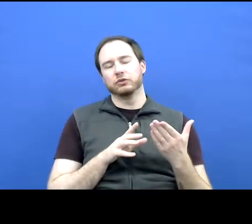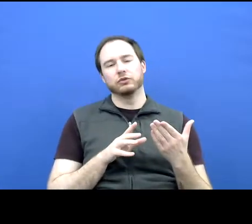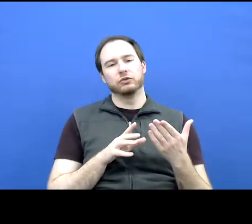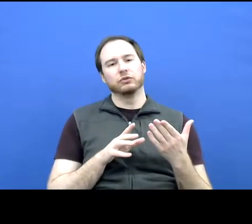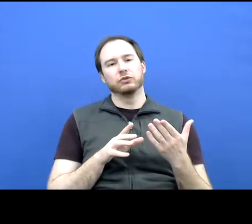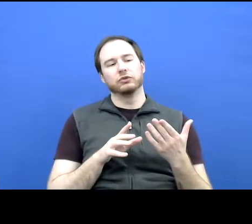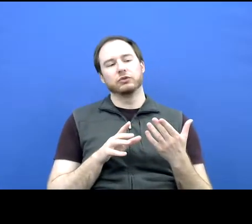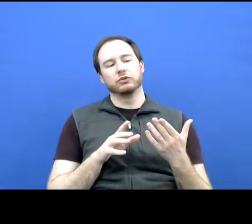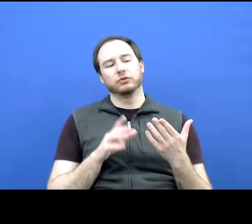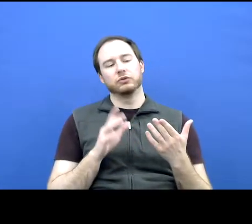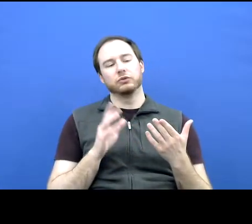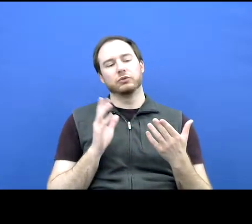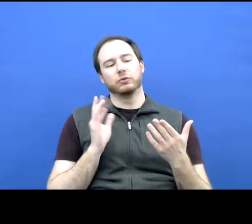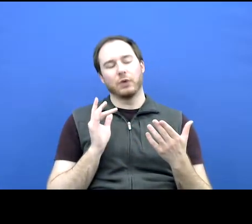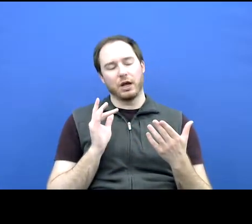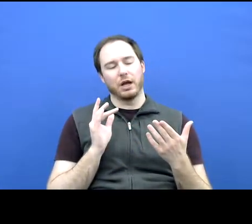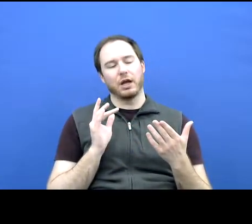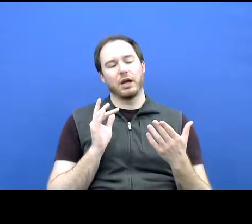because the